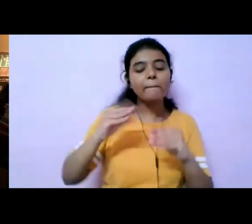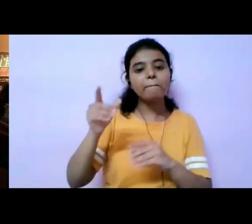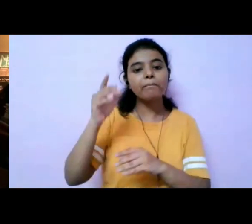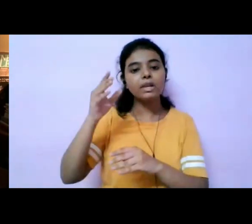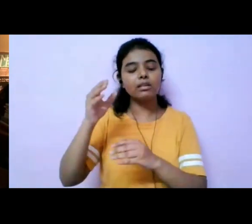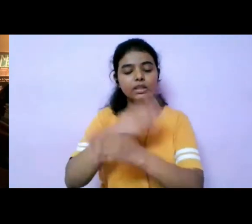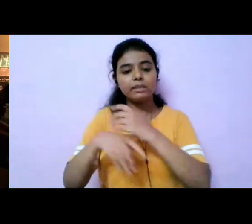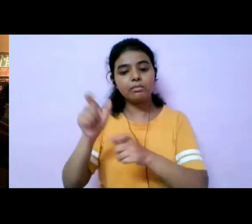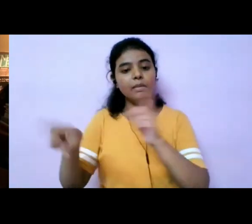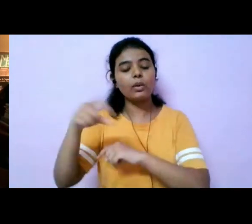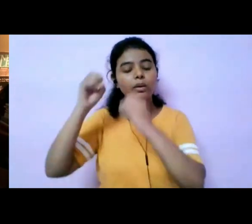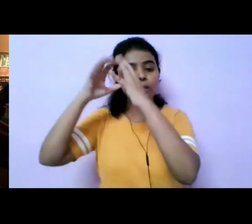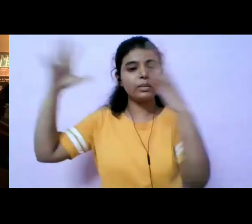admit.